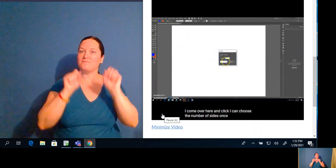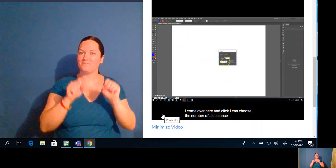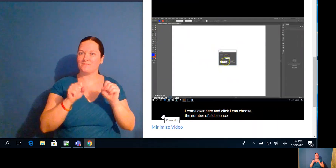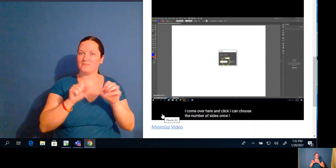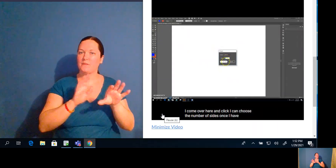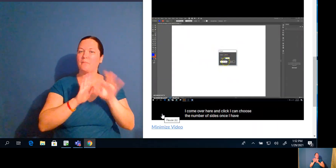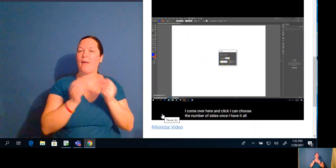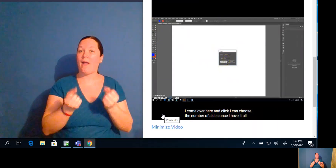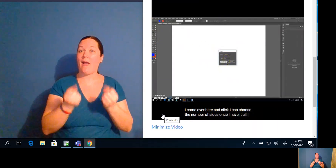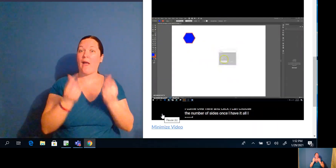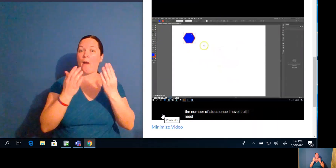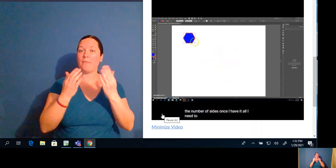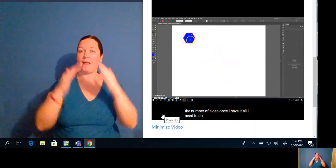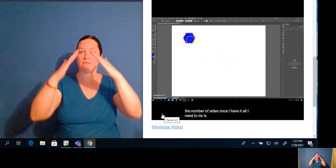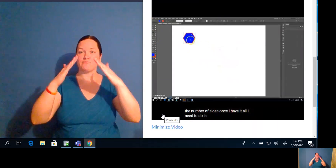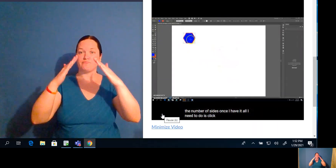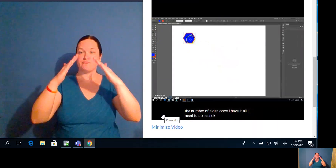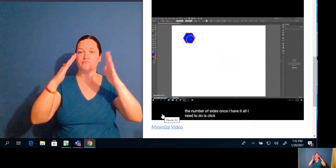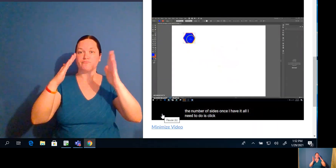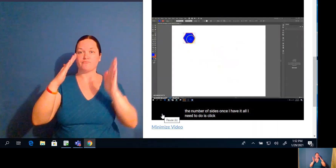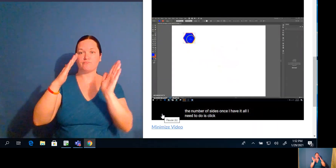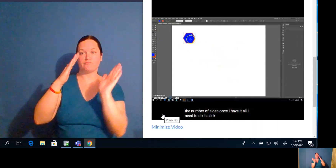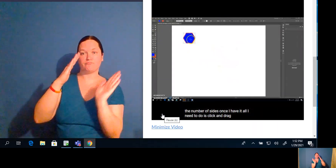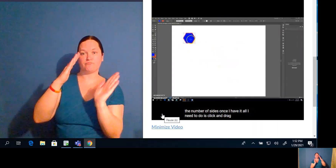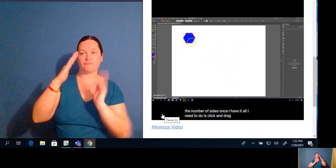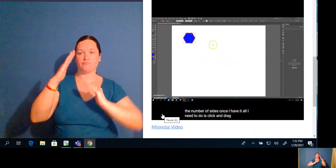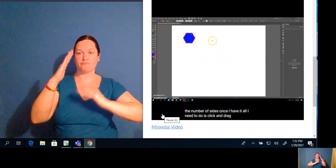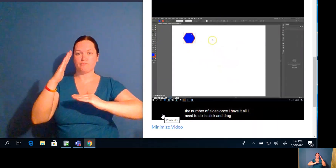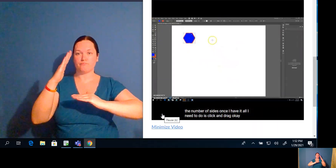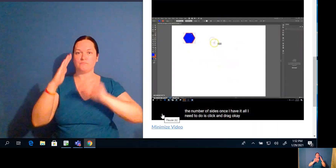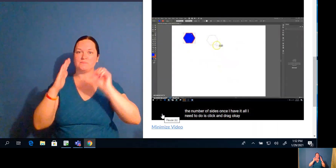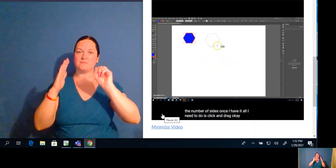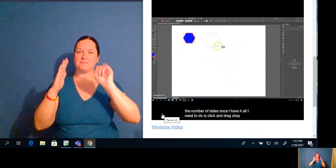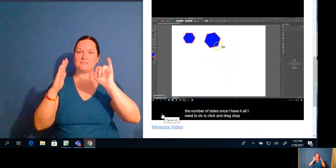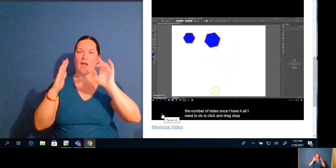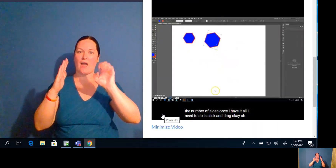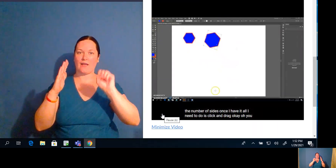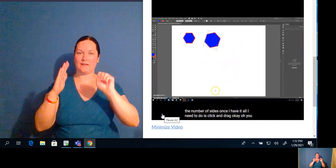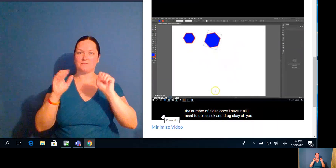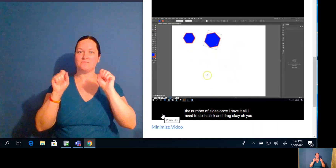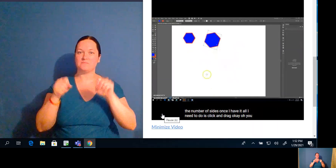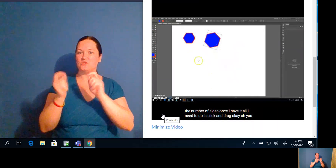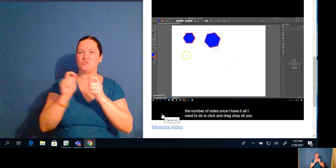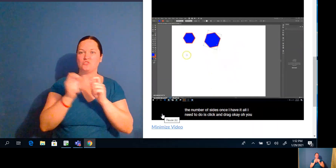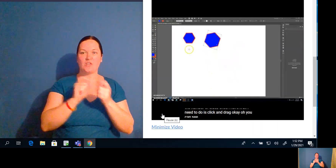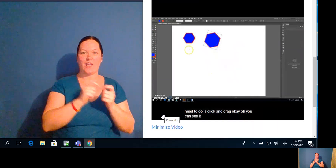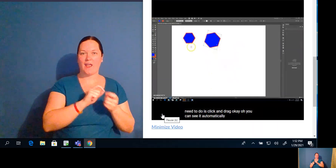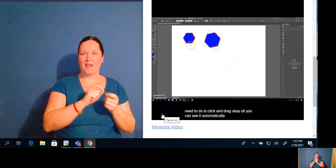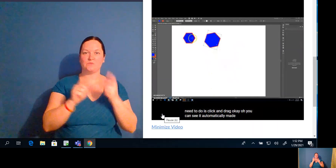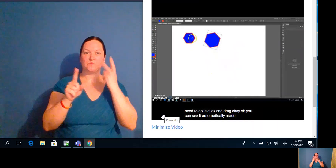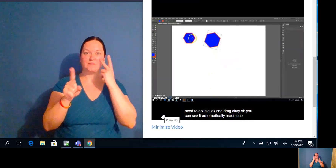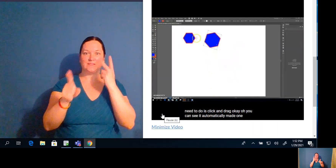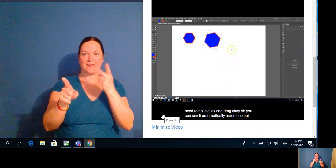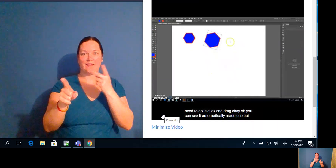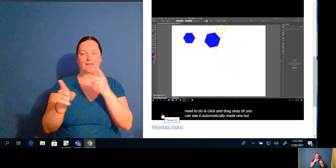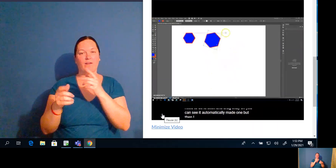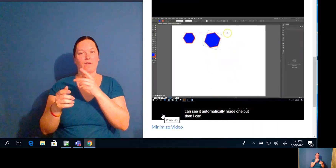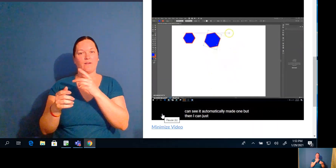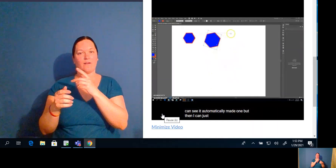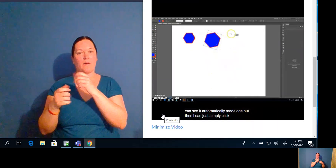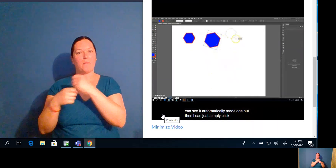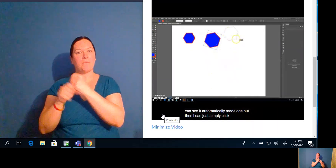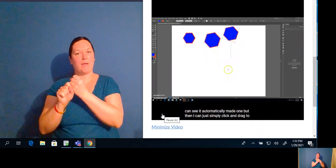of sides. Once I have it, all I need to do is click and drag. Okay, you can see it automatically made